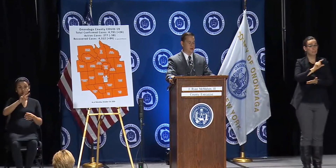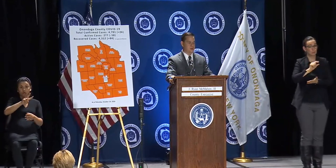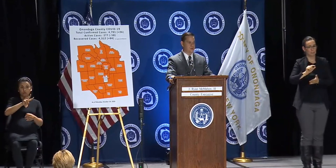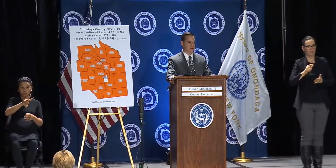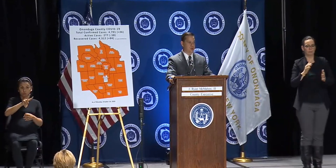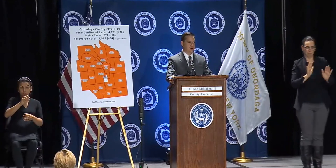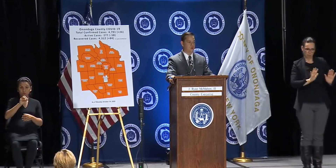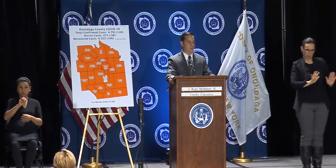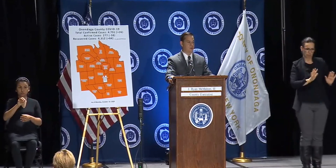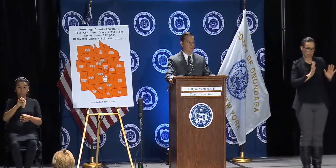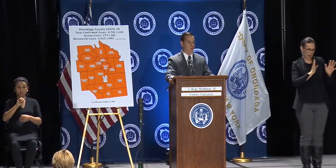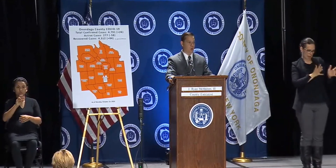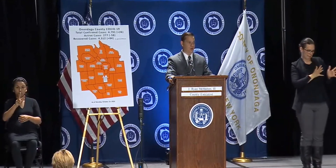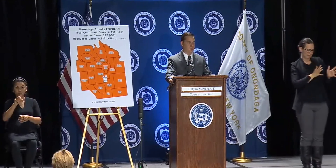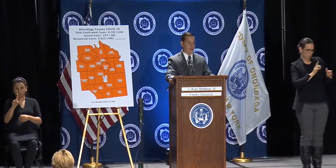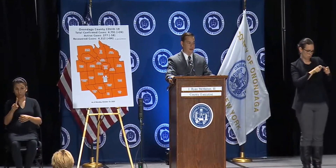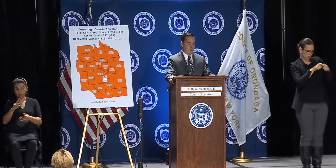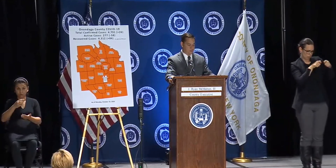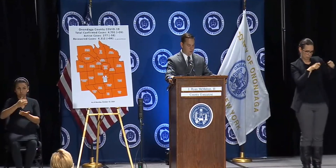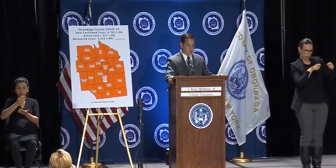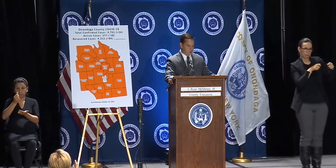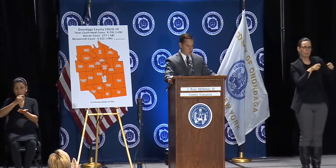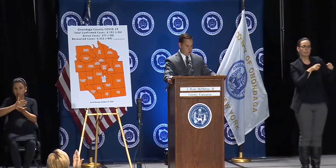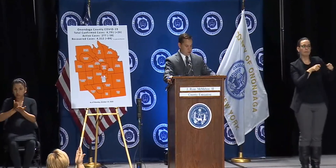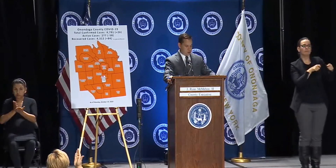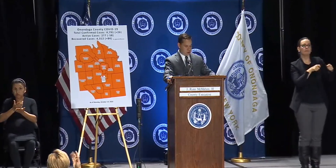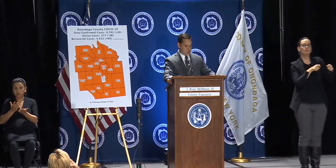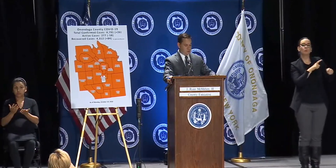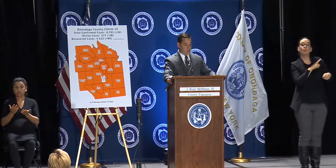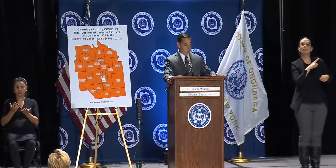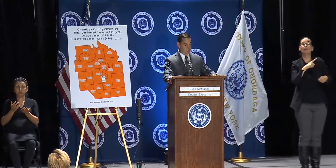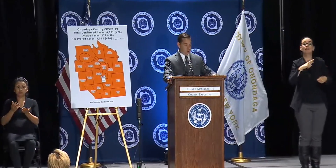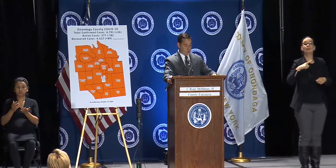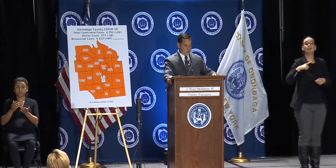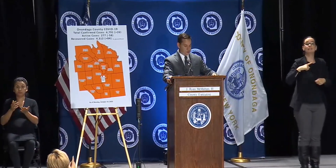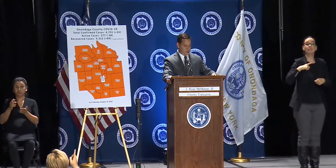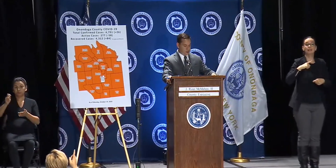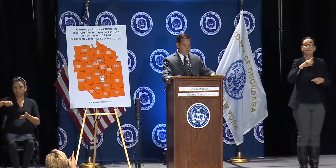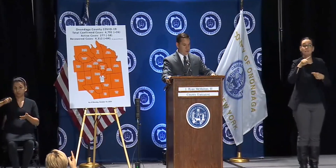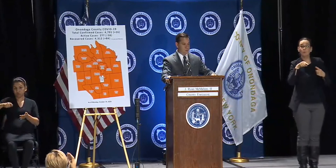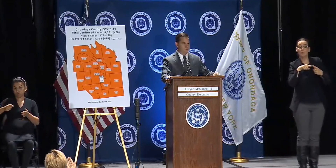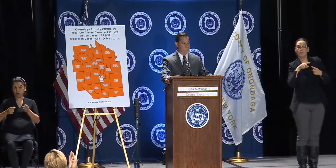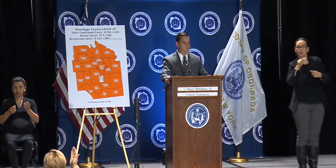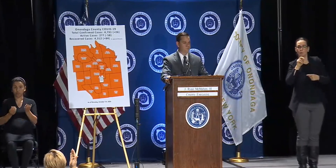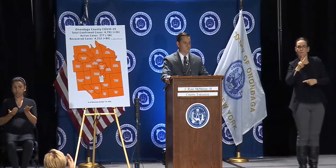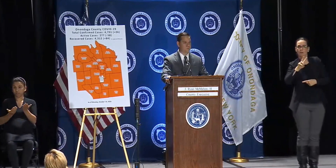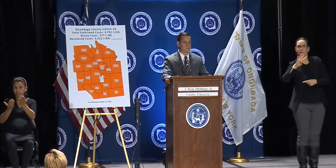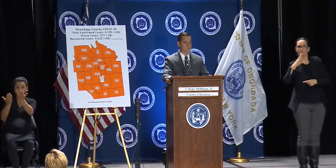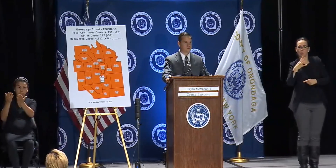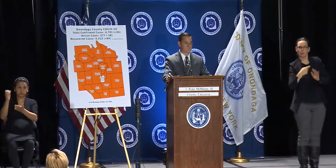present to the legislature on November 4th, the day after November 3rd, which is an election.